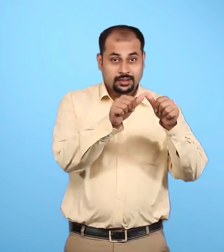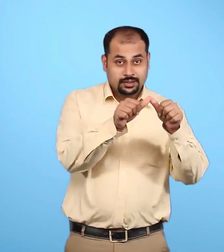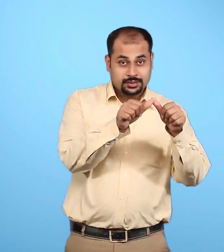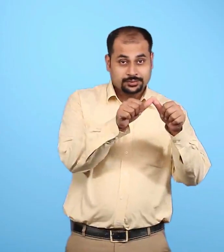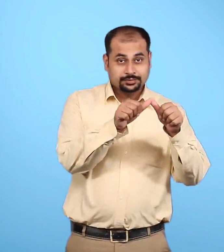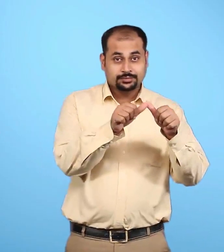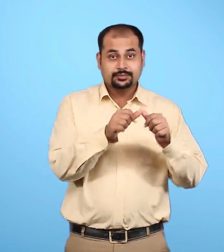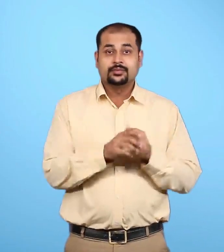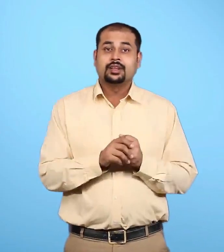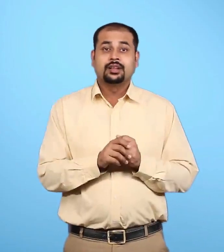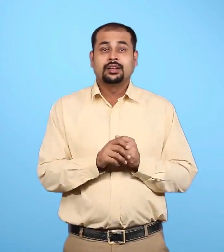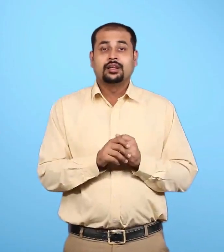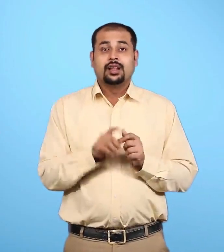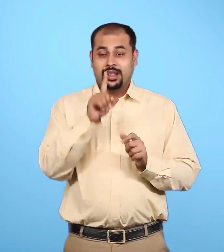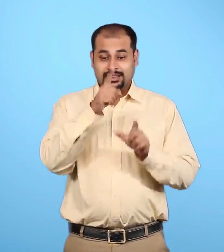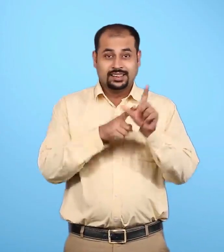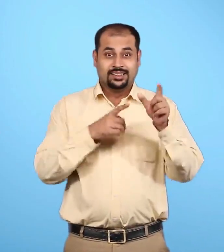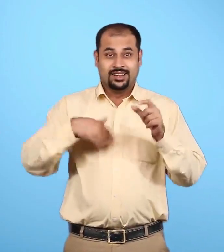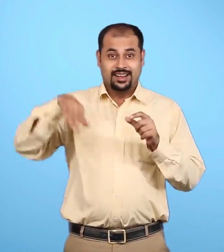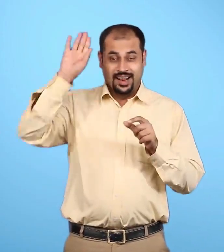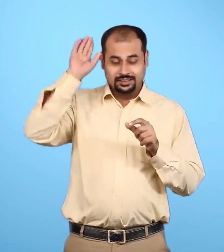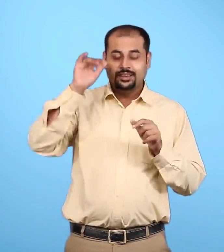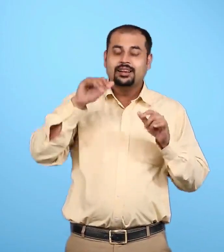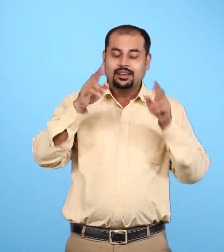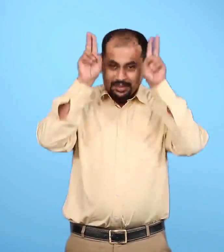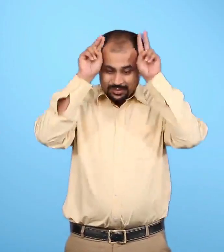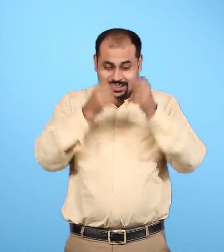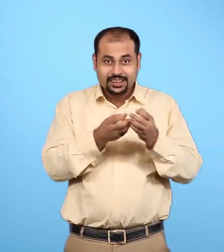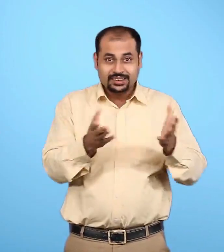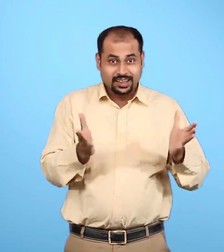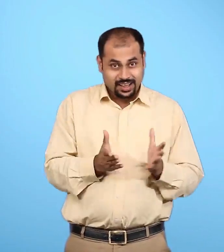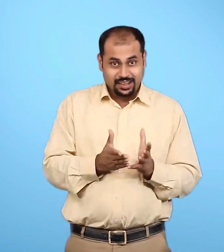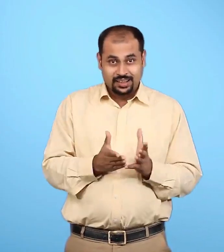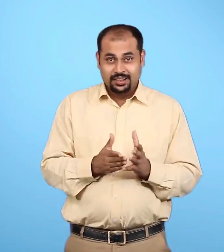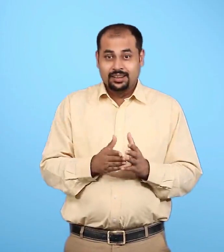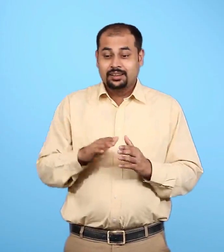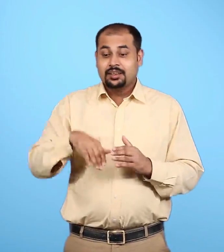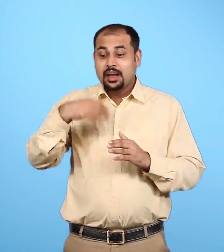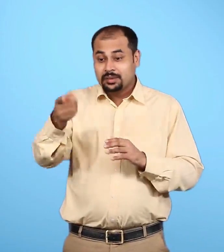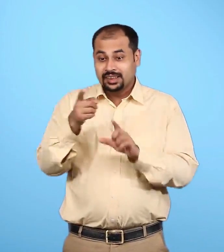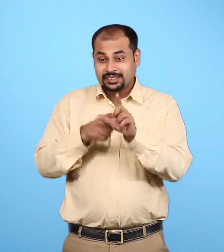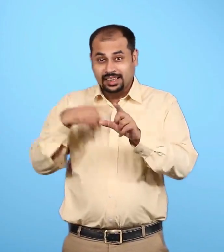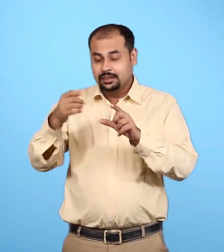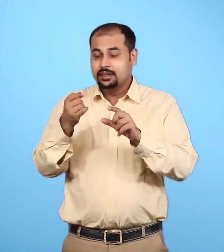A. A little less than double the number of rabbits in the last year.